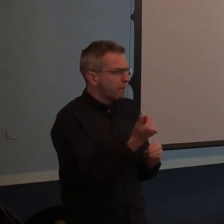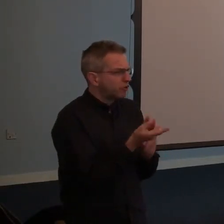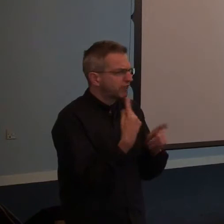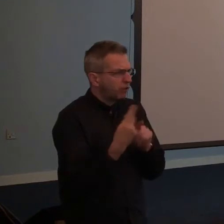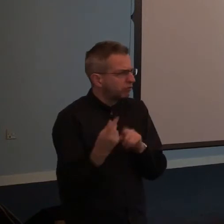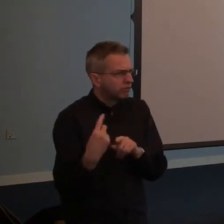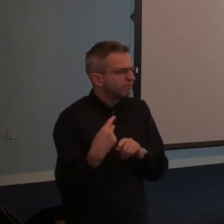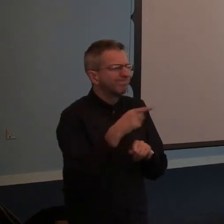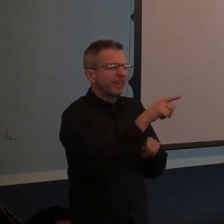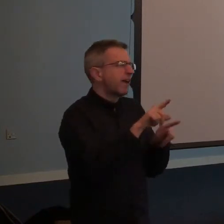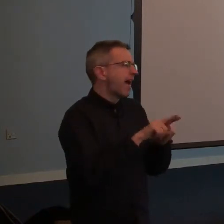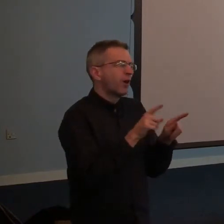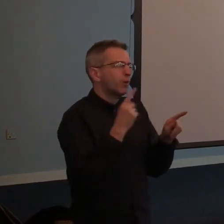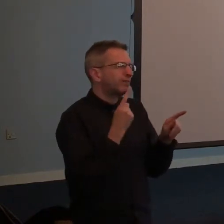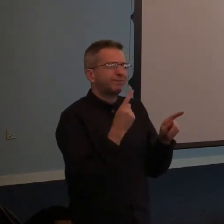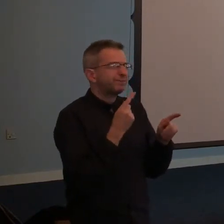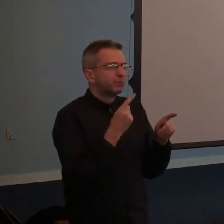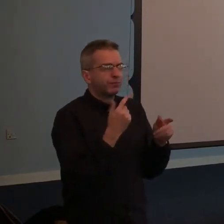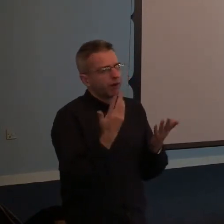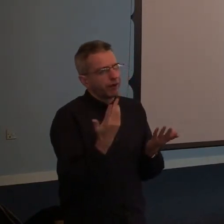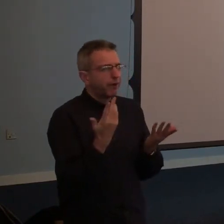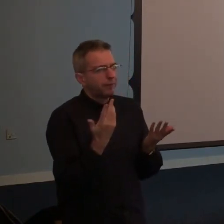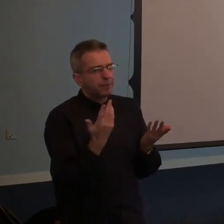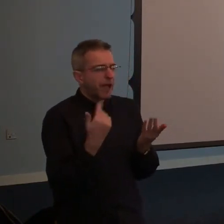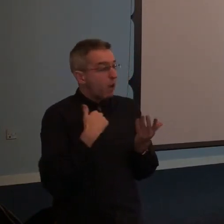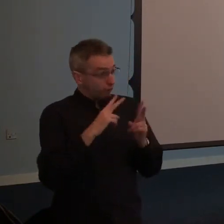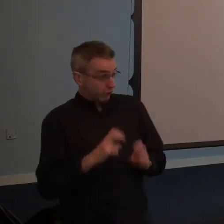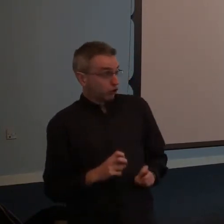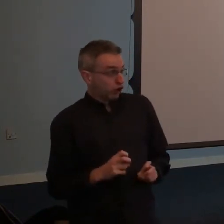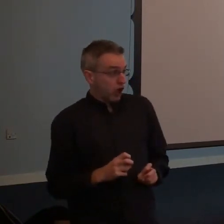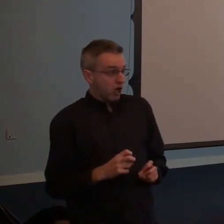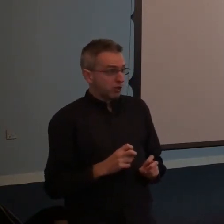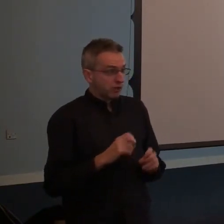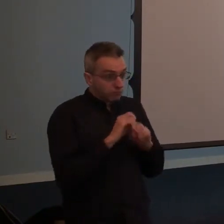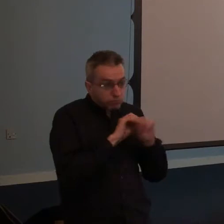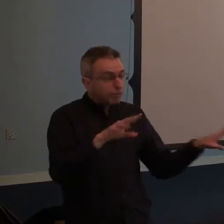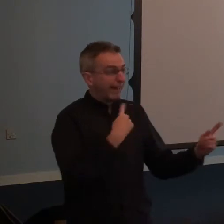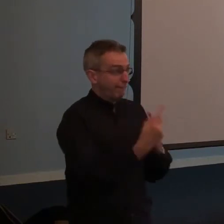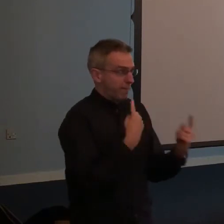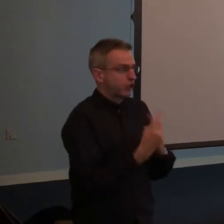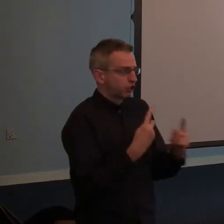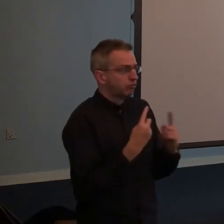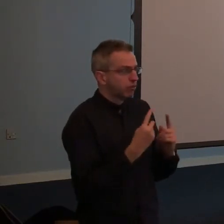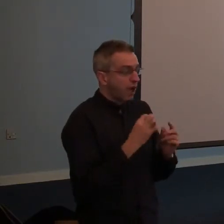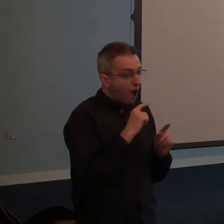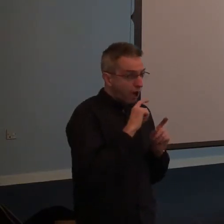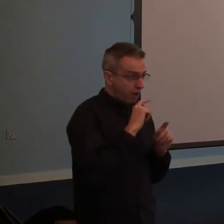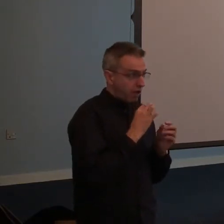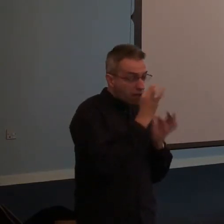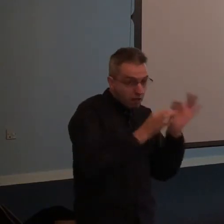But at the end of the day, we had to drop the group from the education department because we didn't get a good response from them. We sent out the information